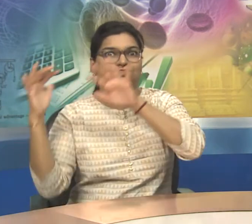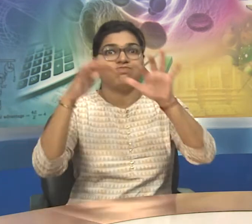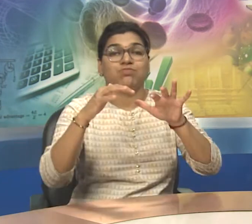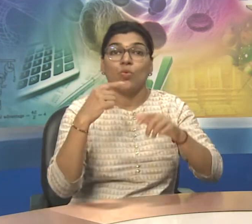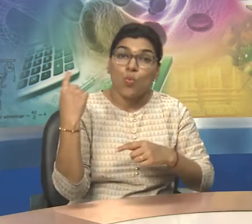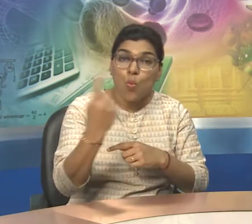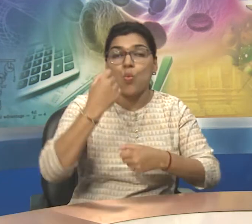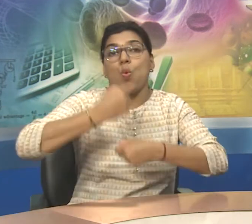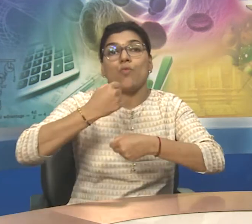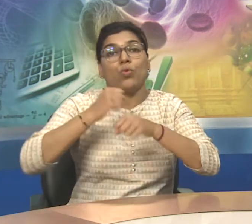the approval